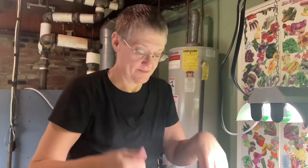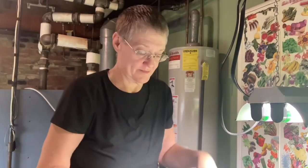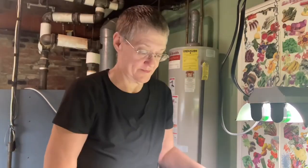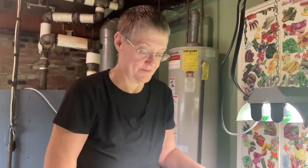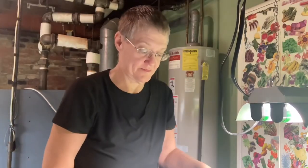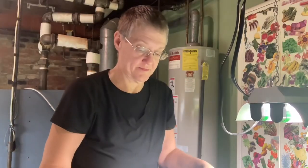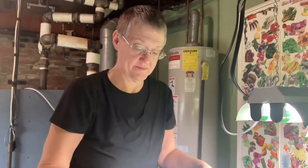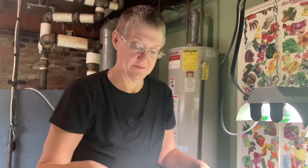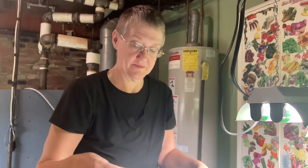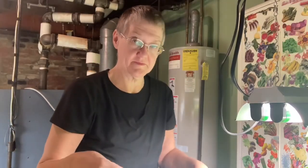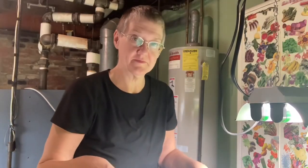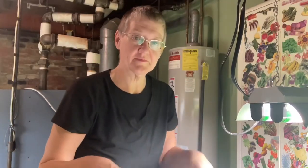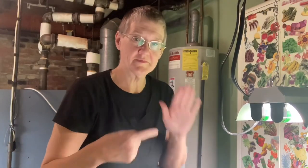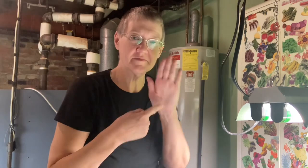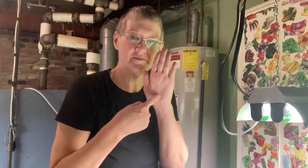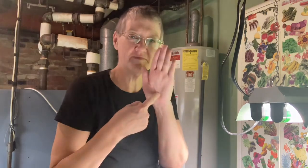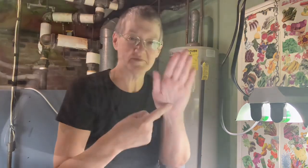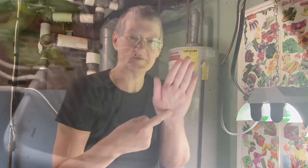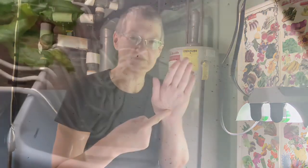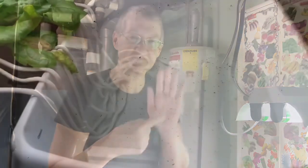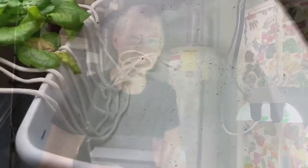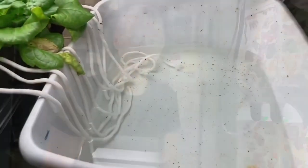was so simple to set up.